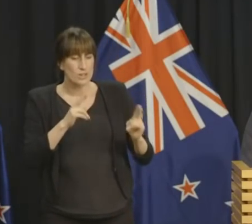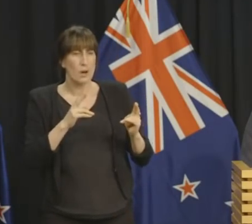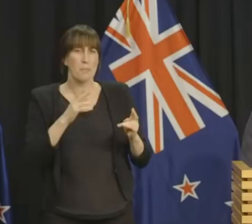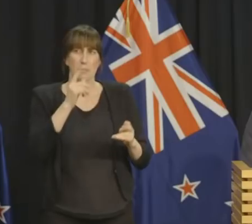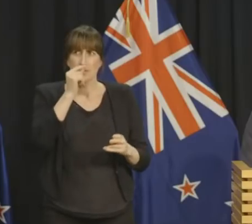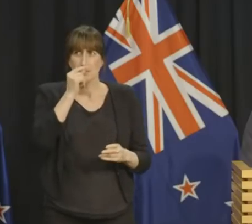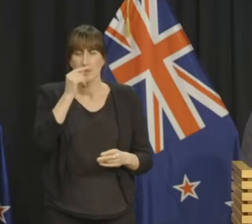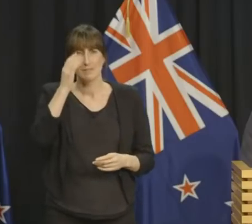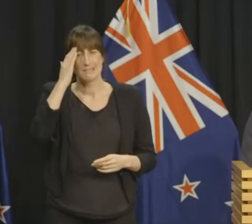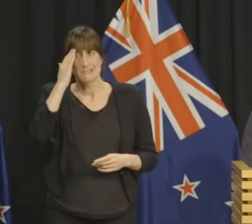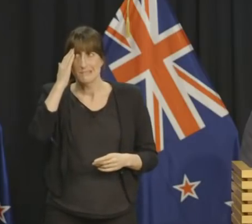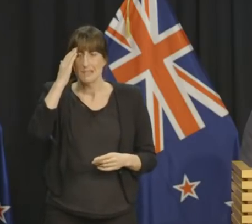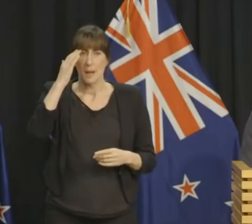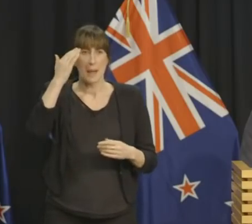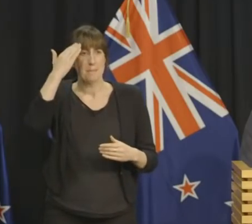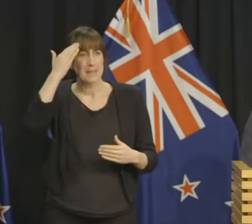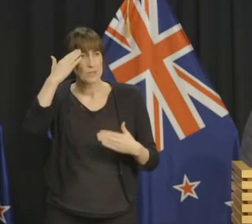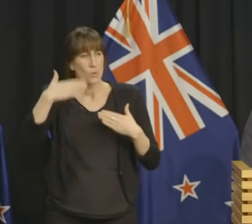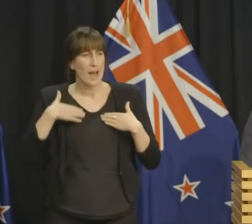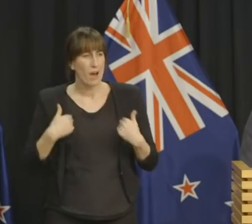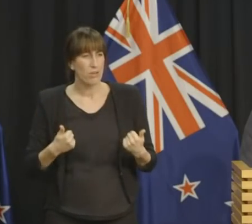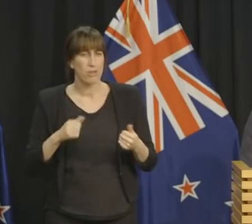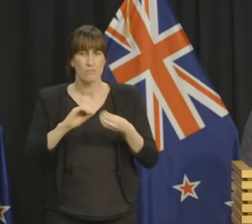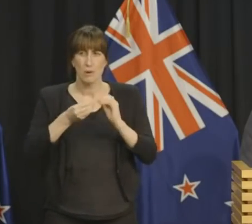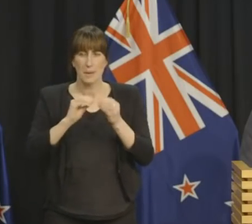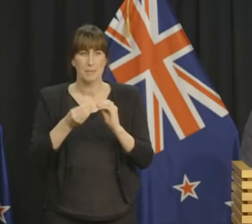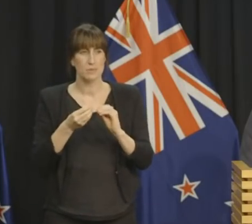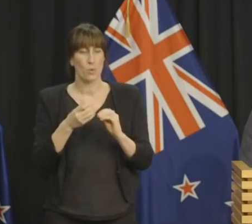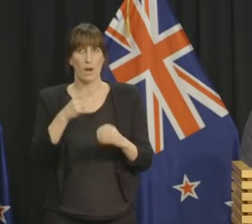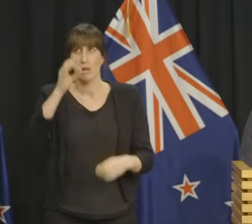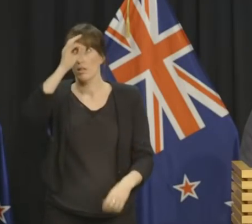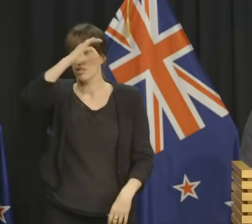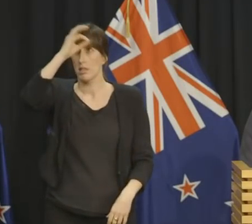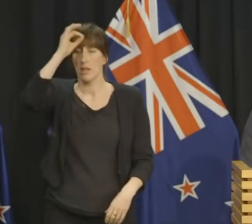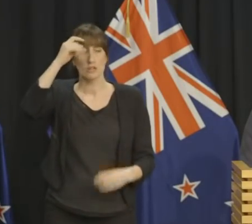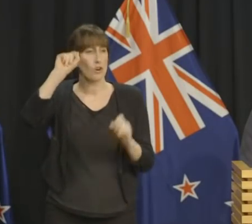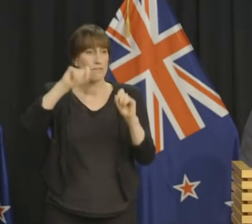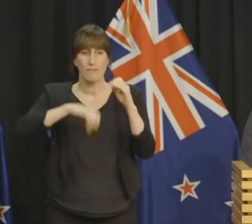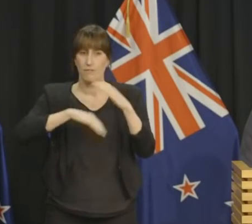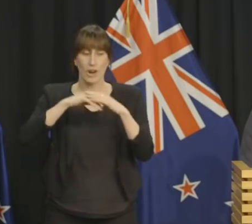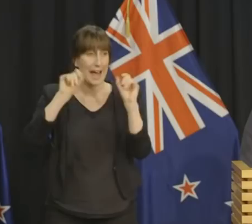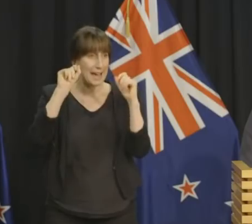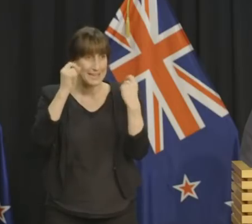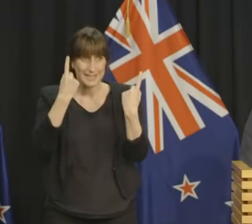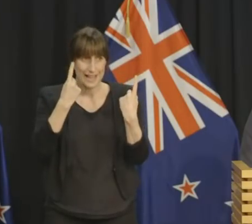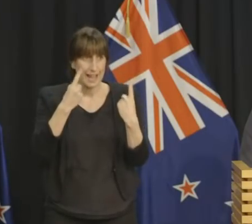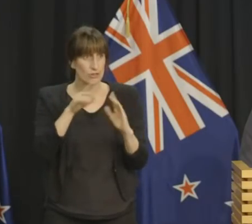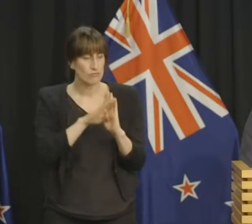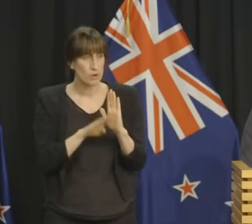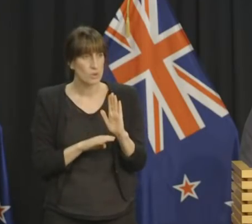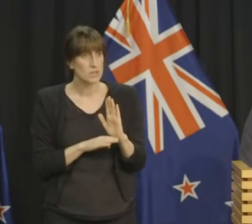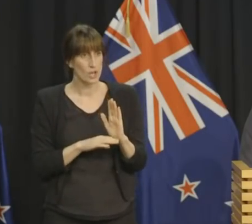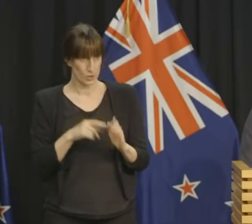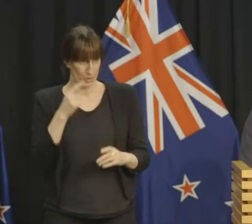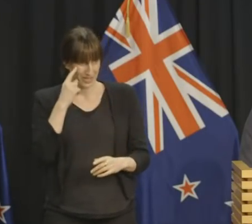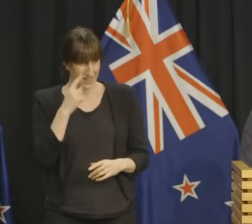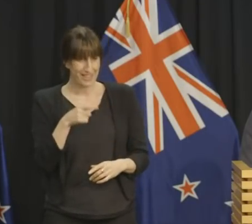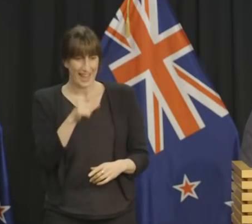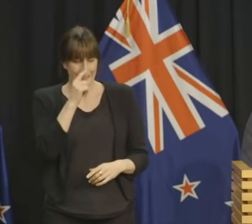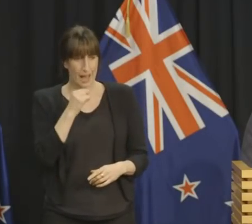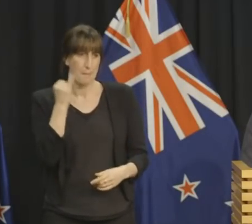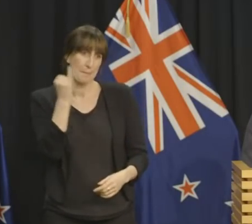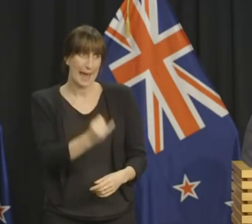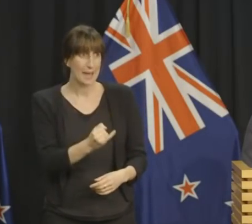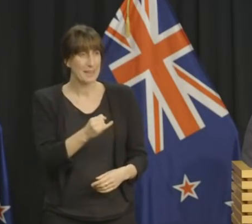they don't quite understand the rules or issues like that. So can everyone really be held fully accountable? Well, look, I think